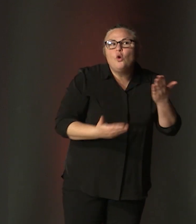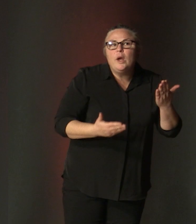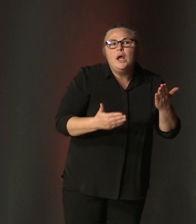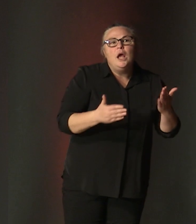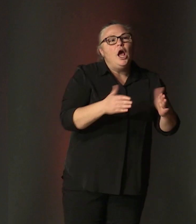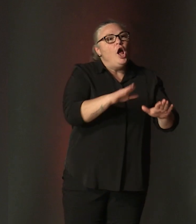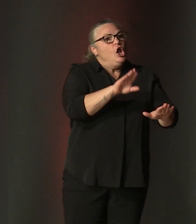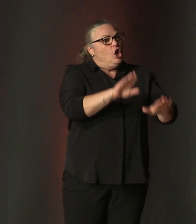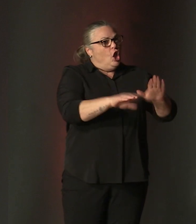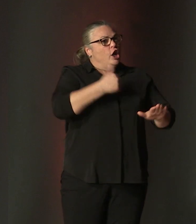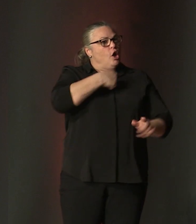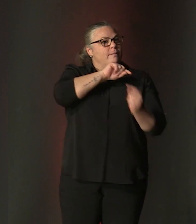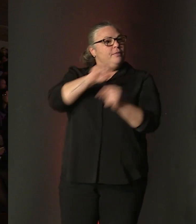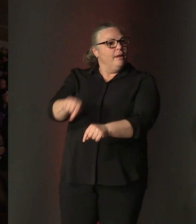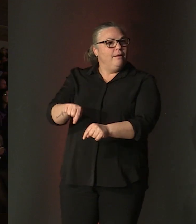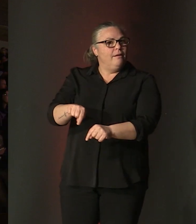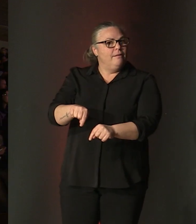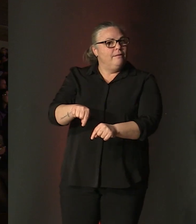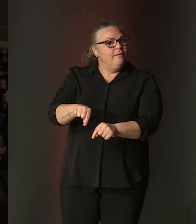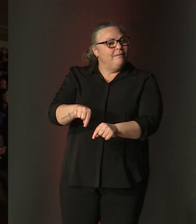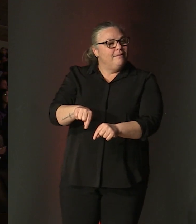present, an eyewitness.